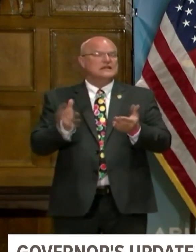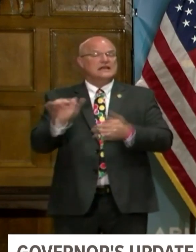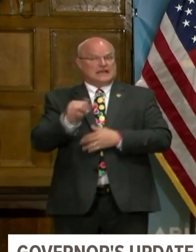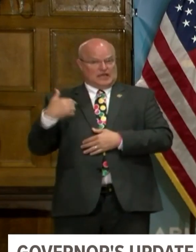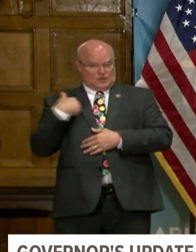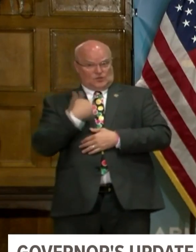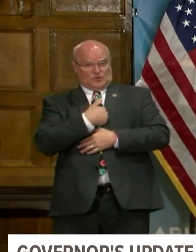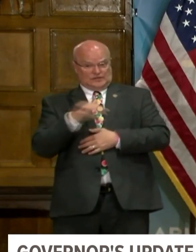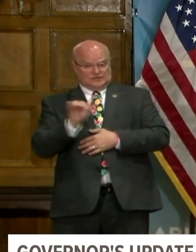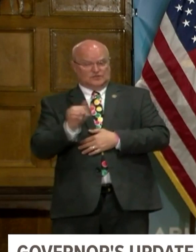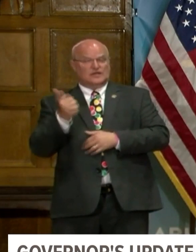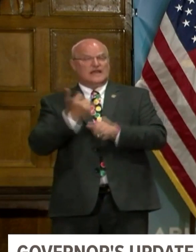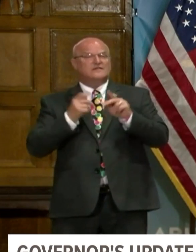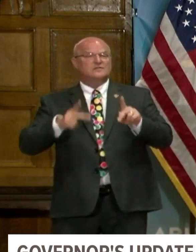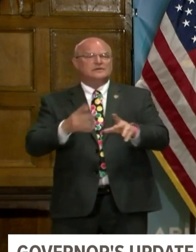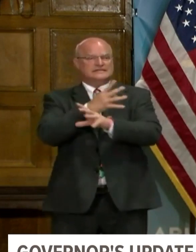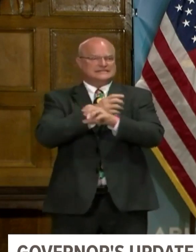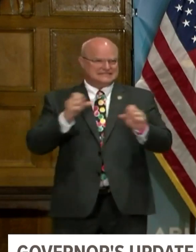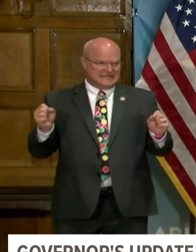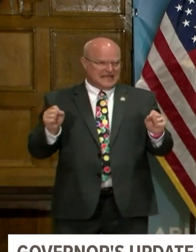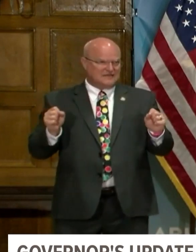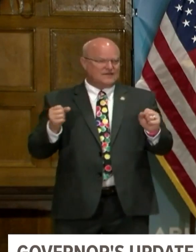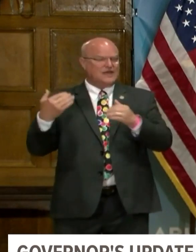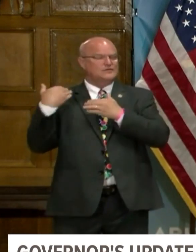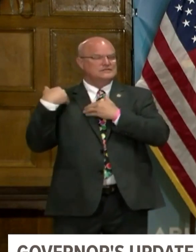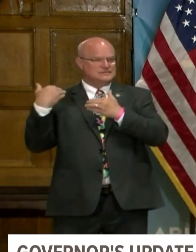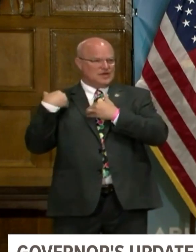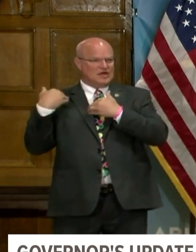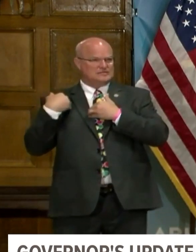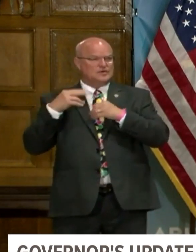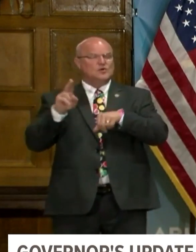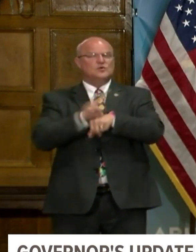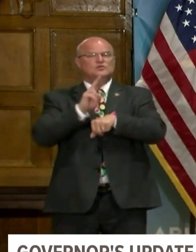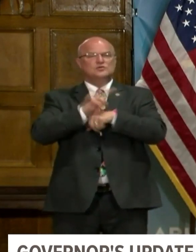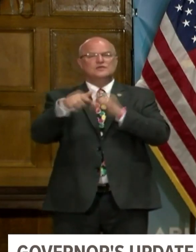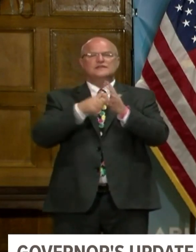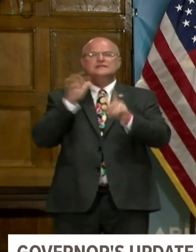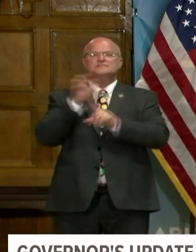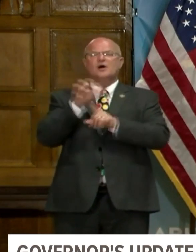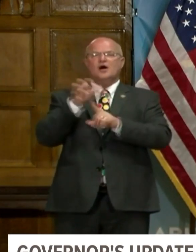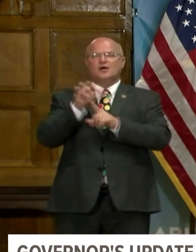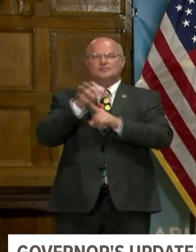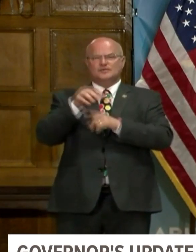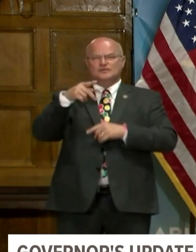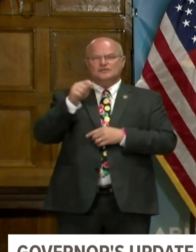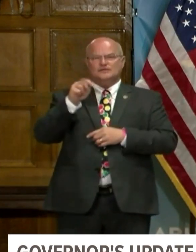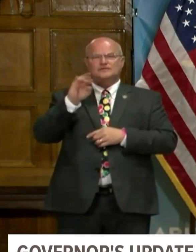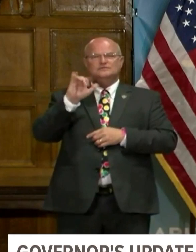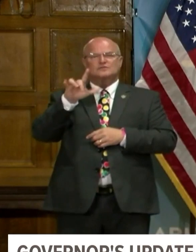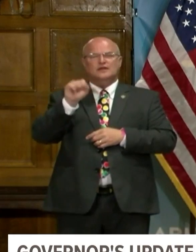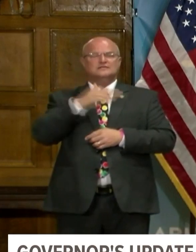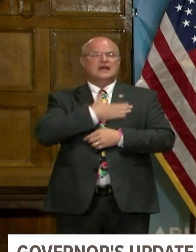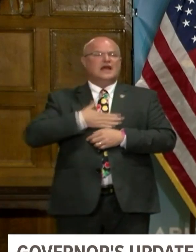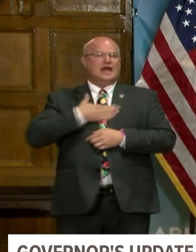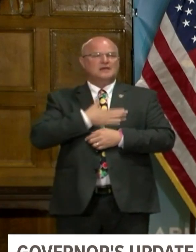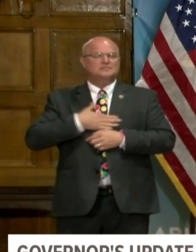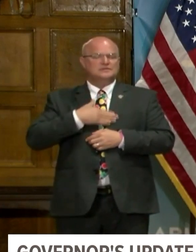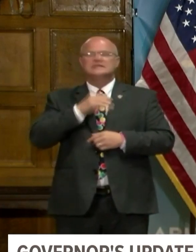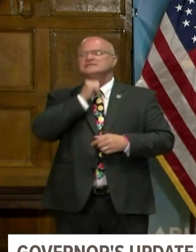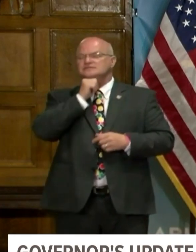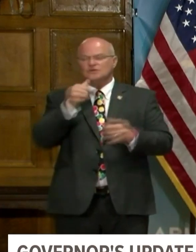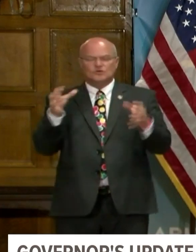we do, everyone to be safe and responsible when using these popular trails, and please avoid